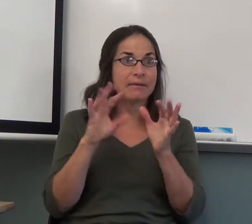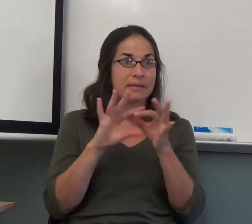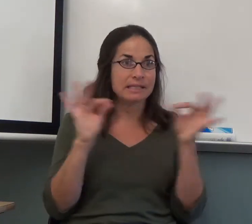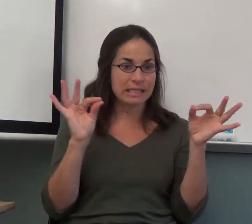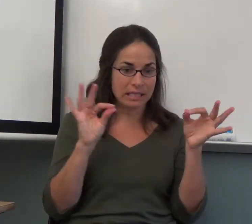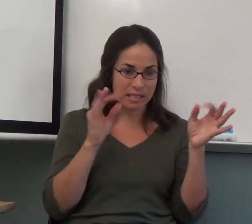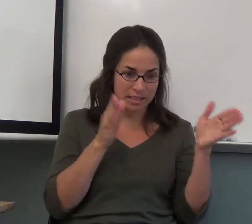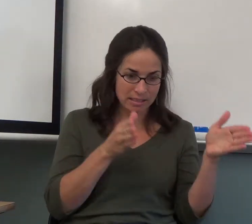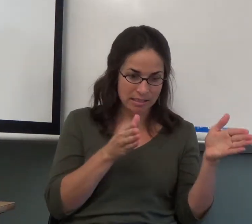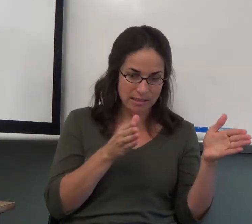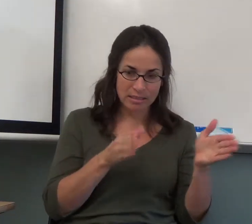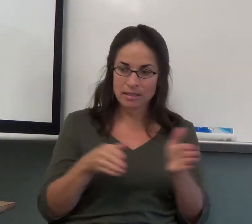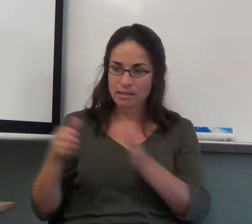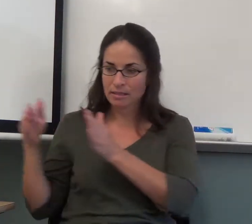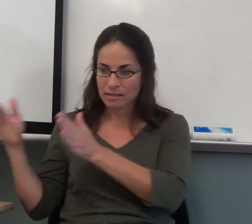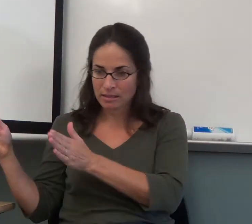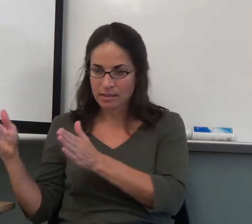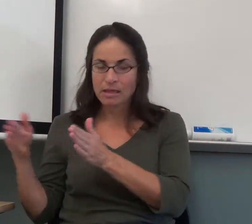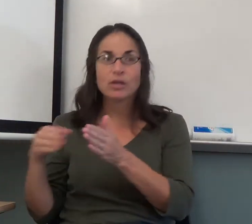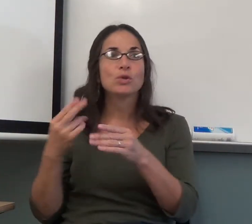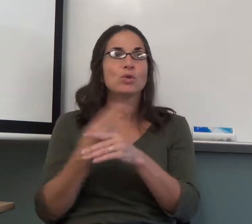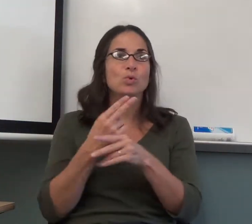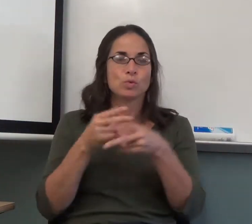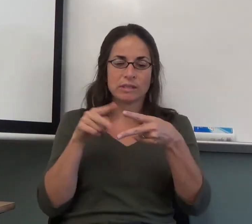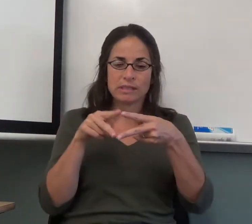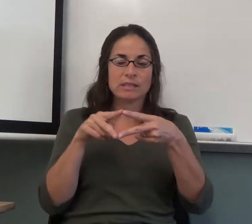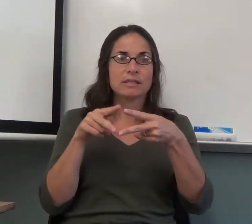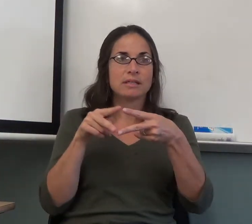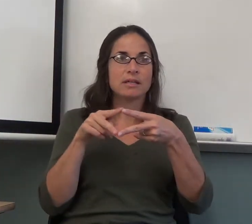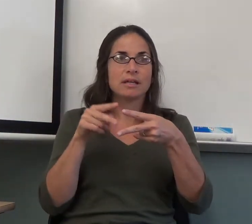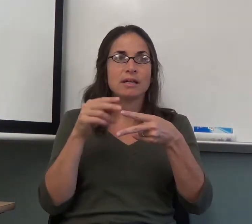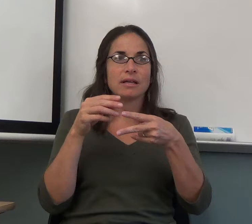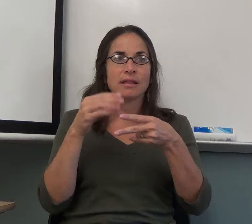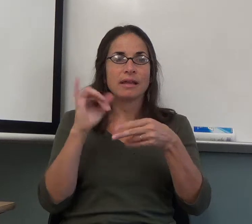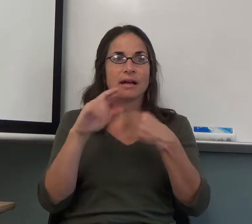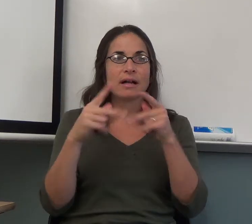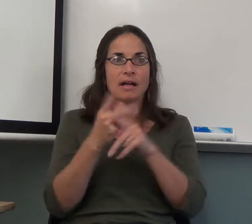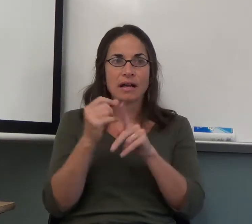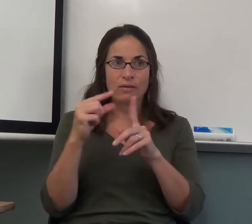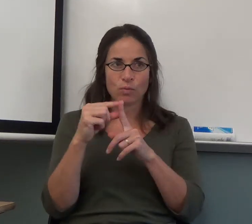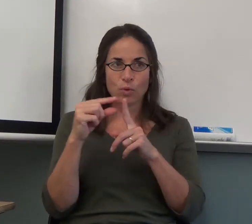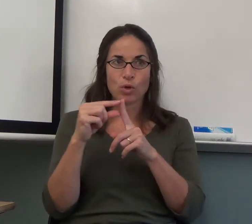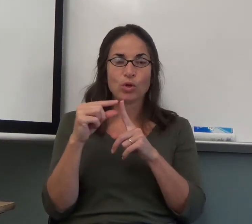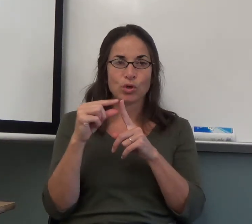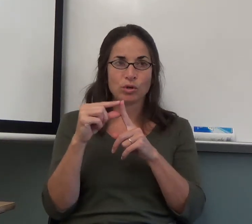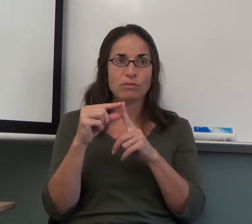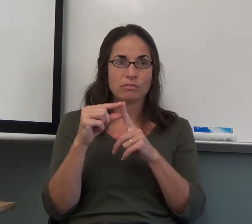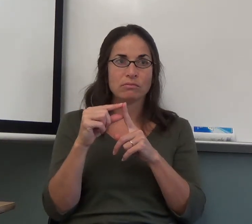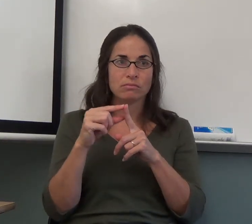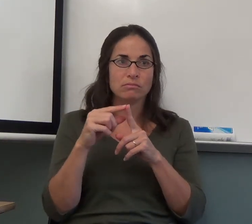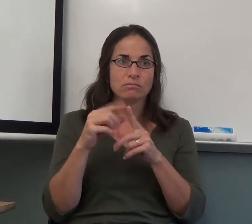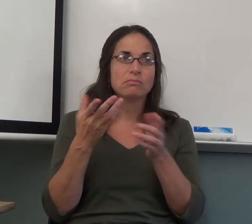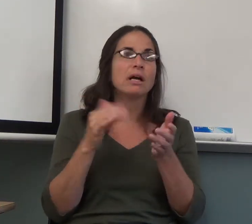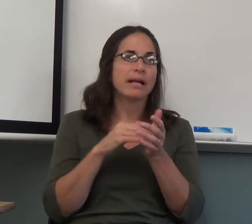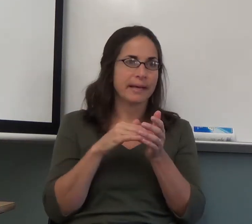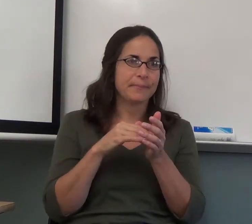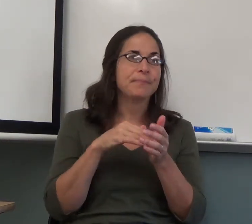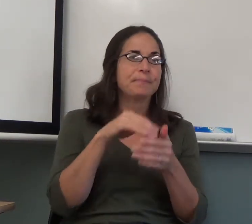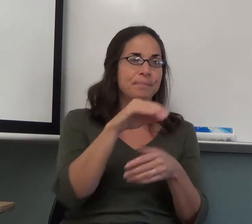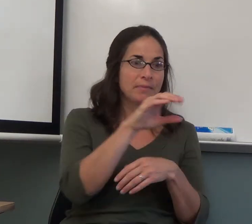of these two types of words. All right? Let's say that one more time. We are connecting an SVO with an